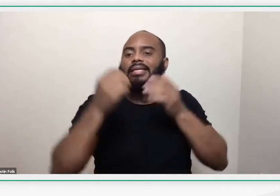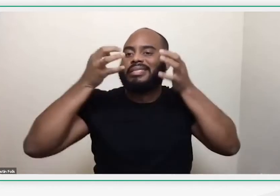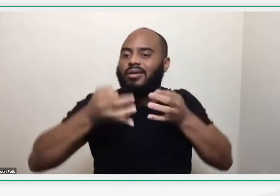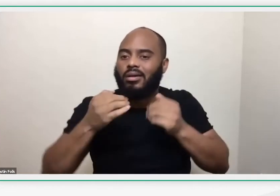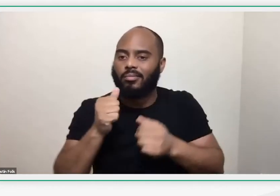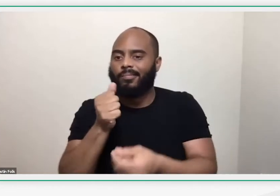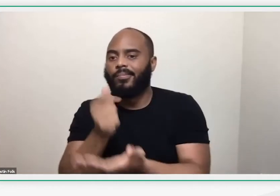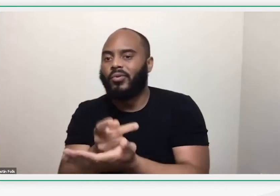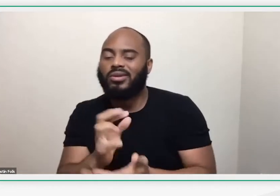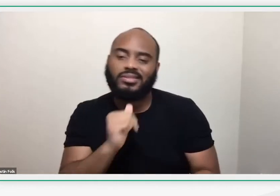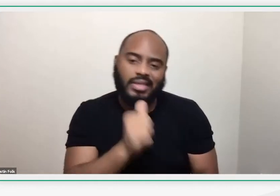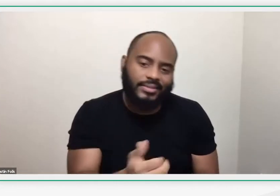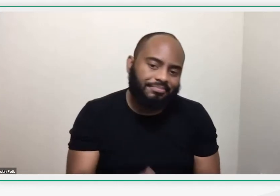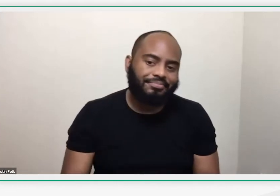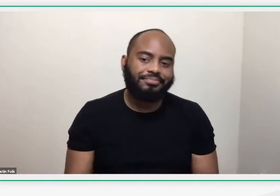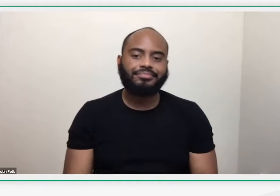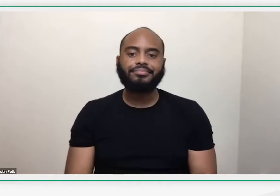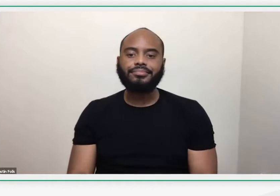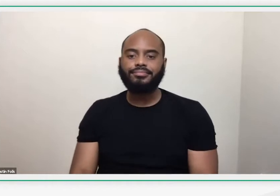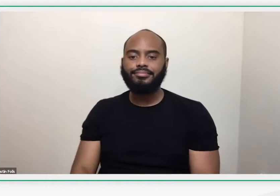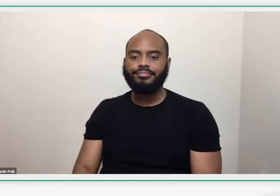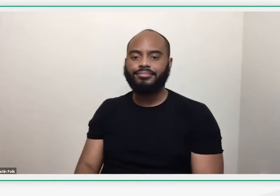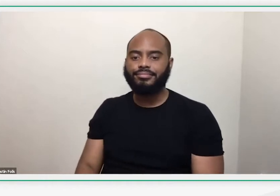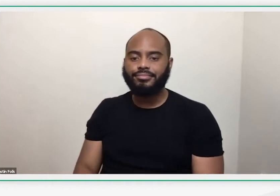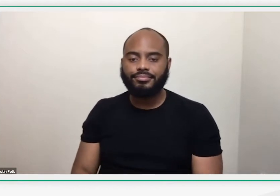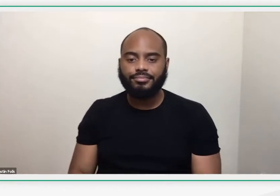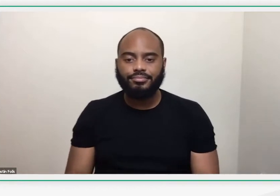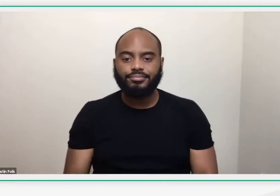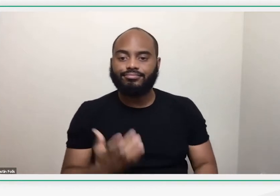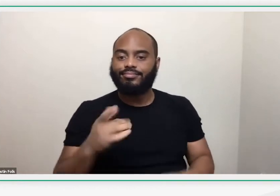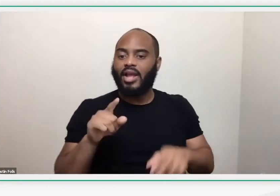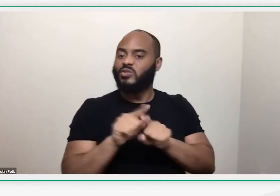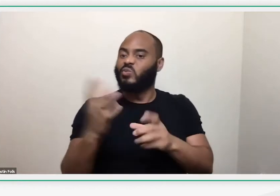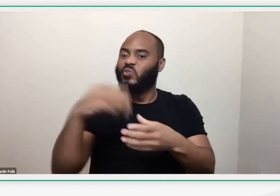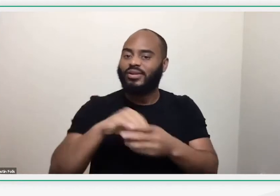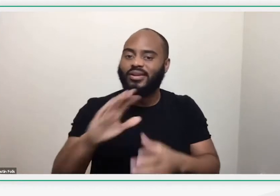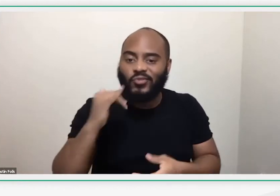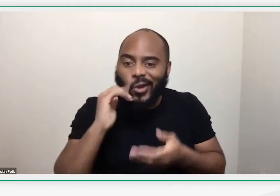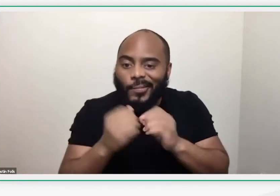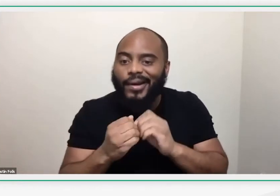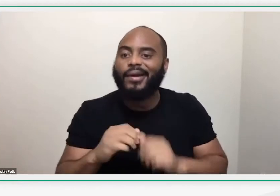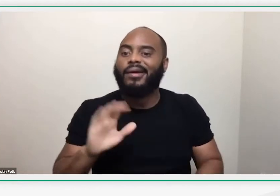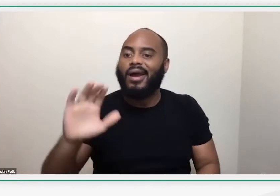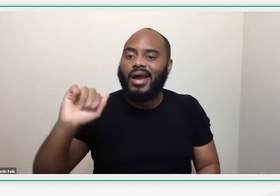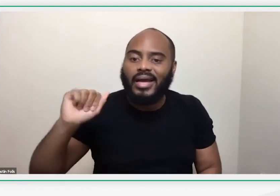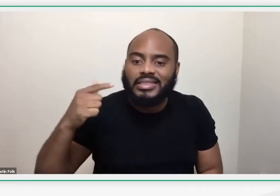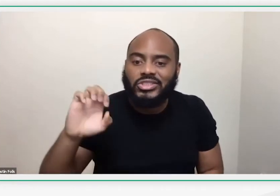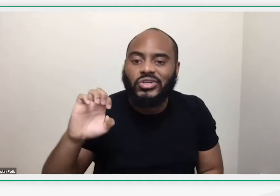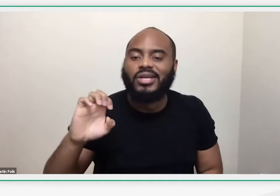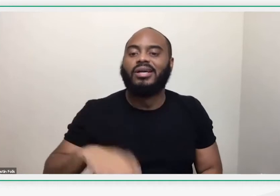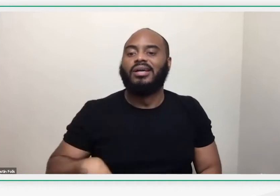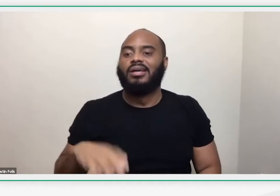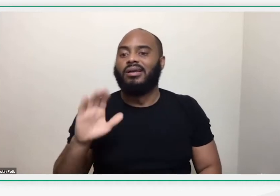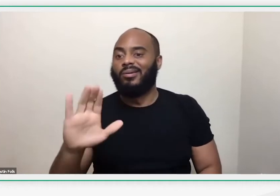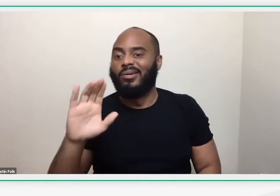those landlords or property owners just to verify that your payments were on time. And usually that's taken into consideration when they're making